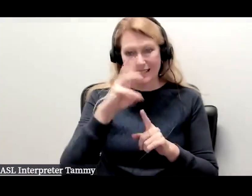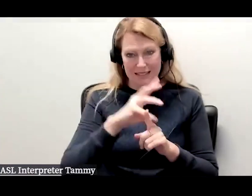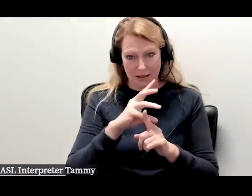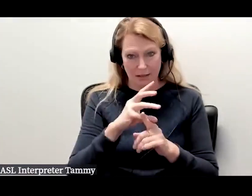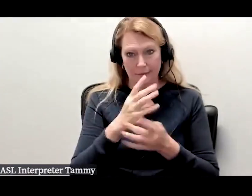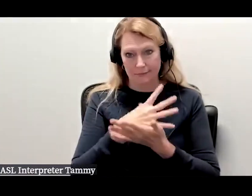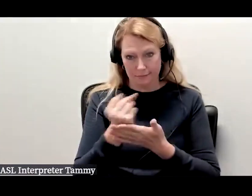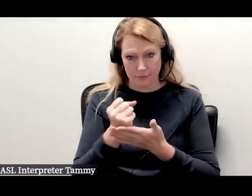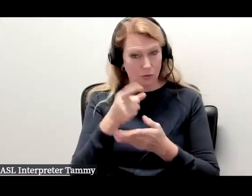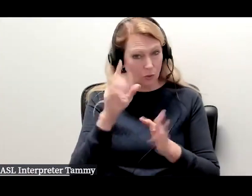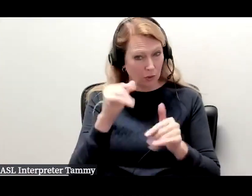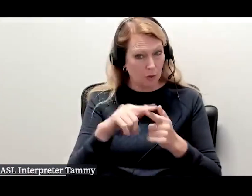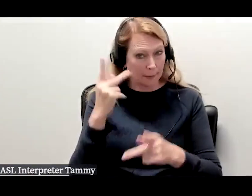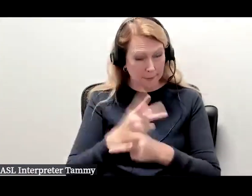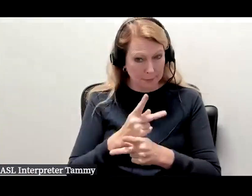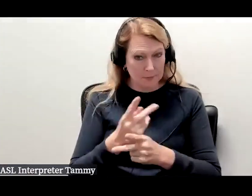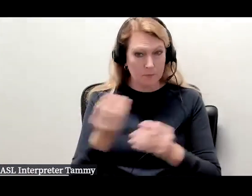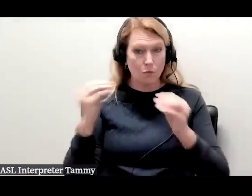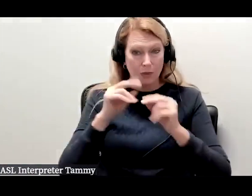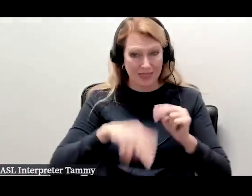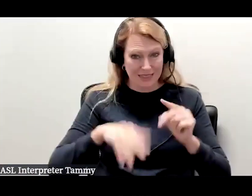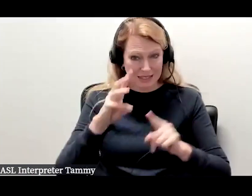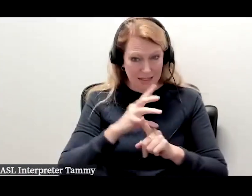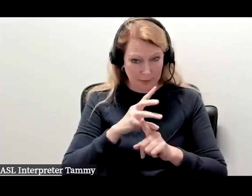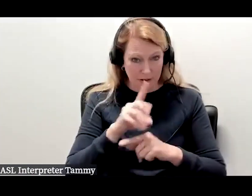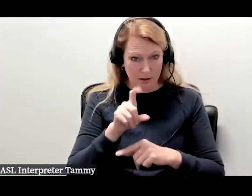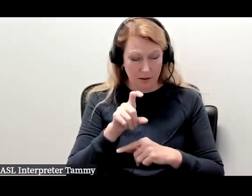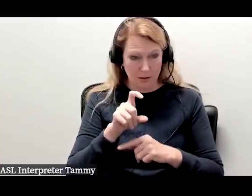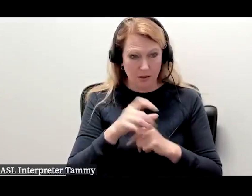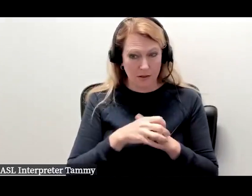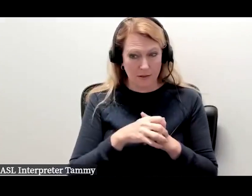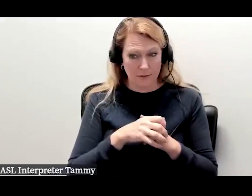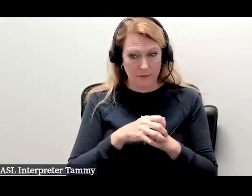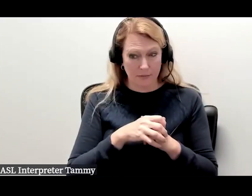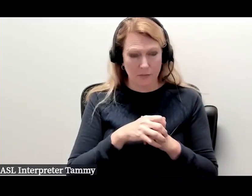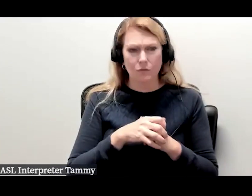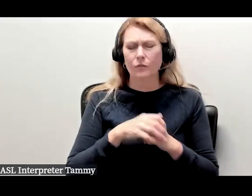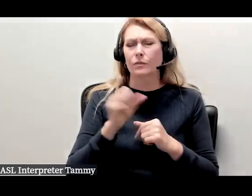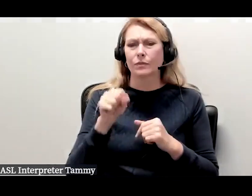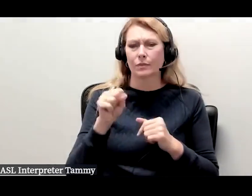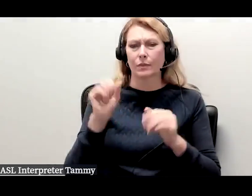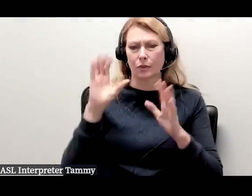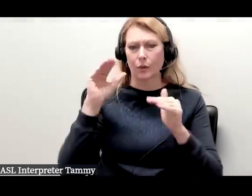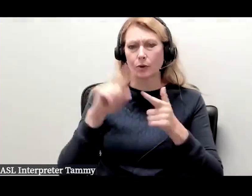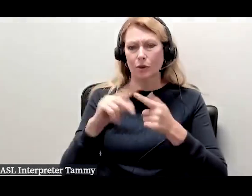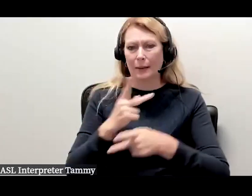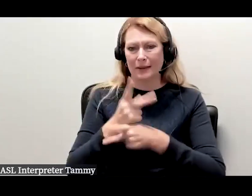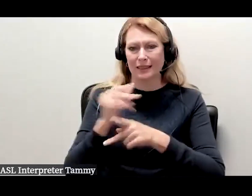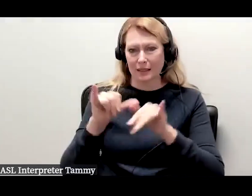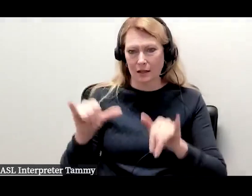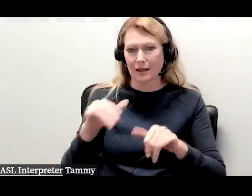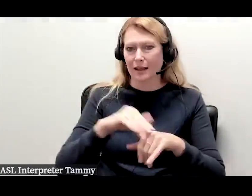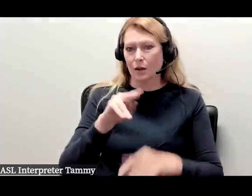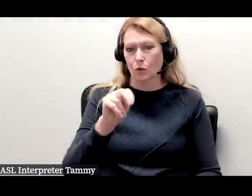y'all hoping to keep them beyond that? And We how would are, that be? yeah, we are hoping to keep those systems at North